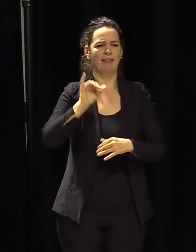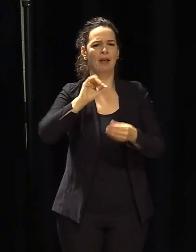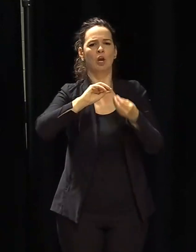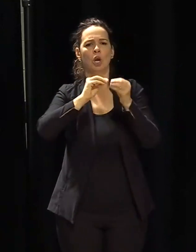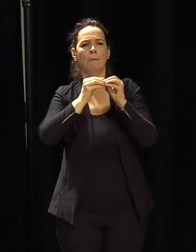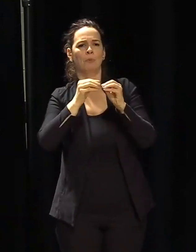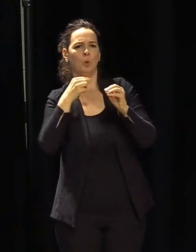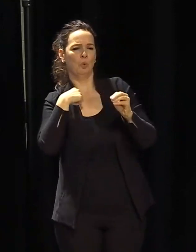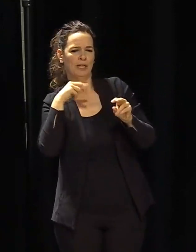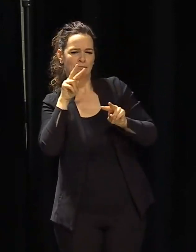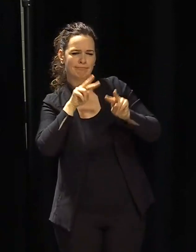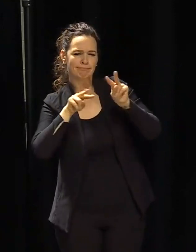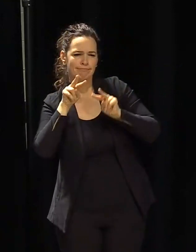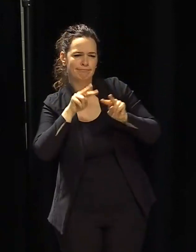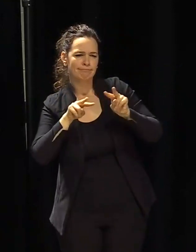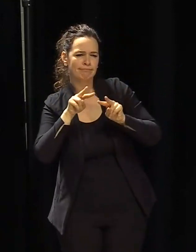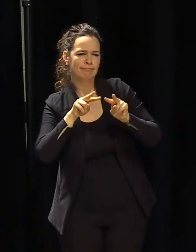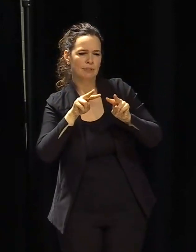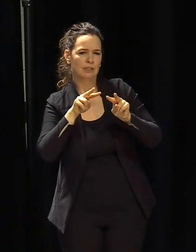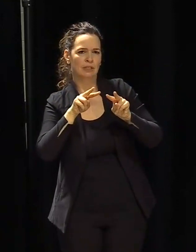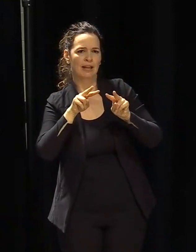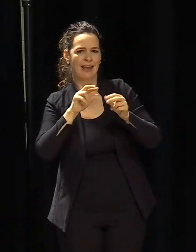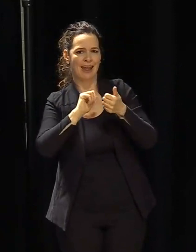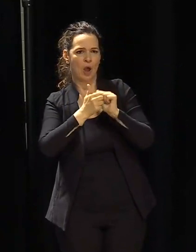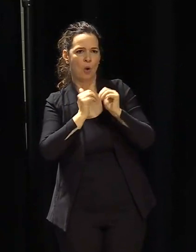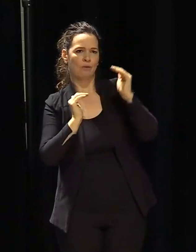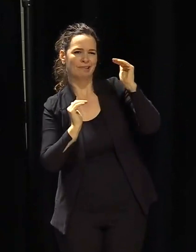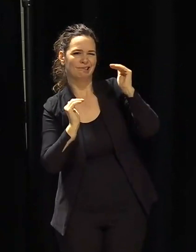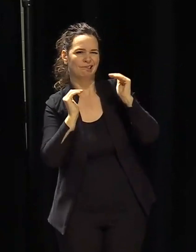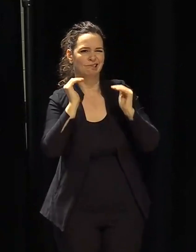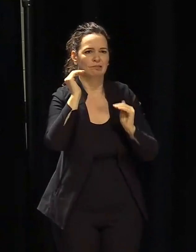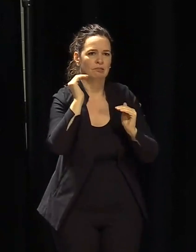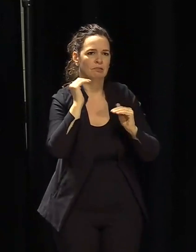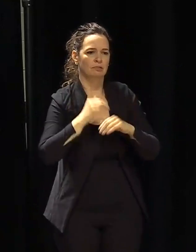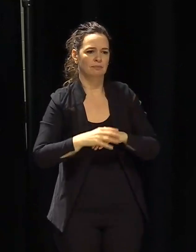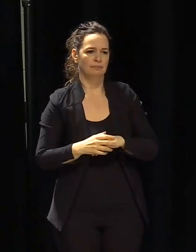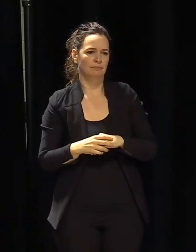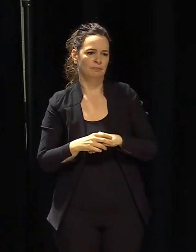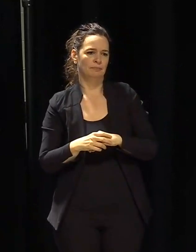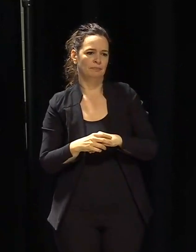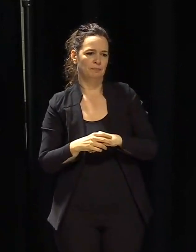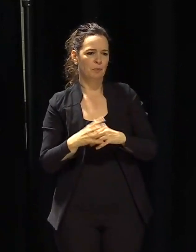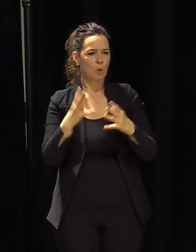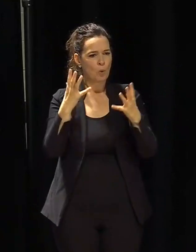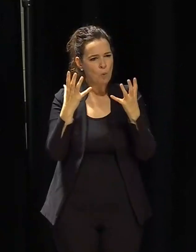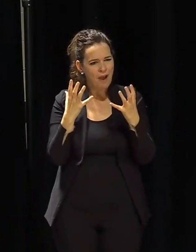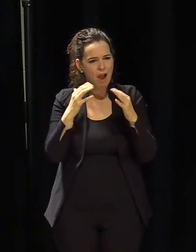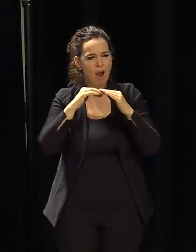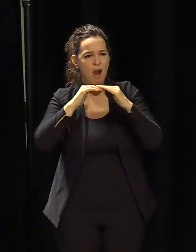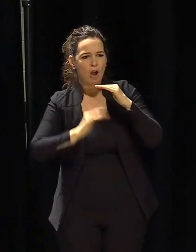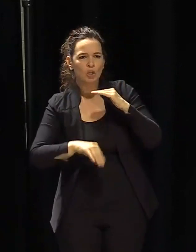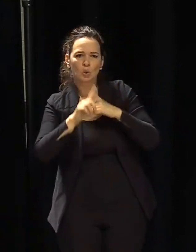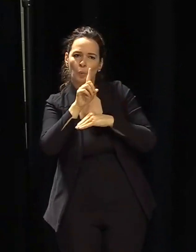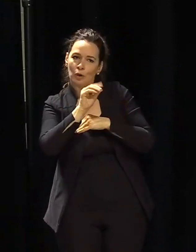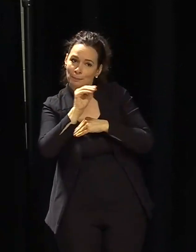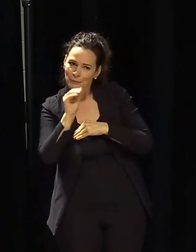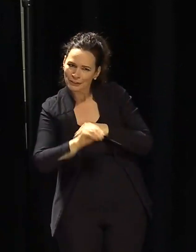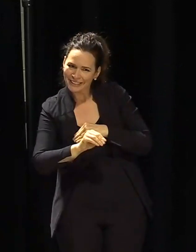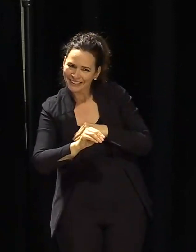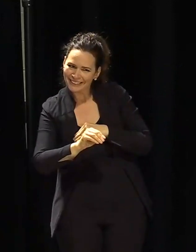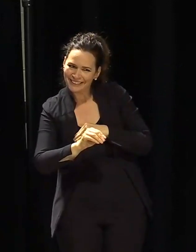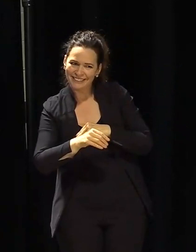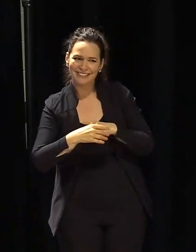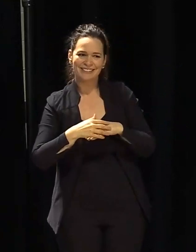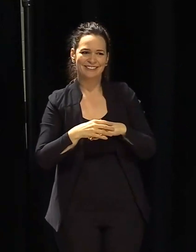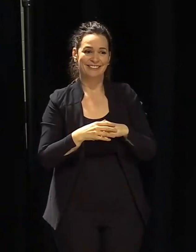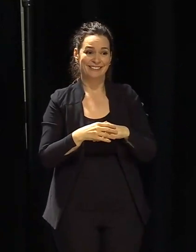on. So we need to get the R factor down under 1%, where we were in the summertime. And if we can do that, or